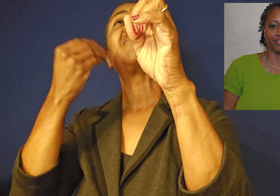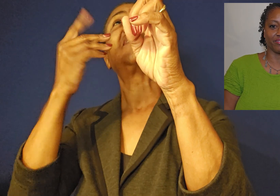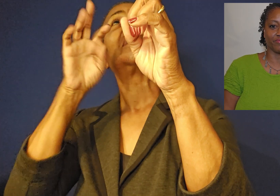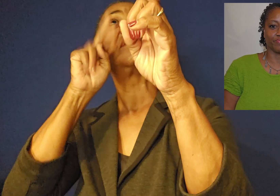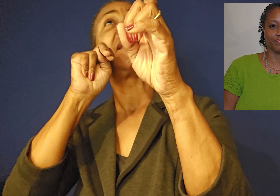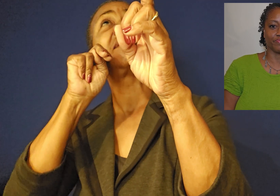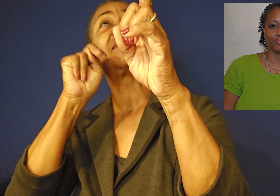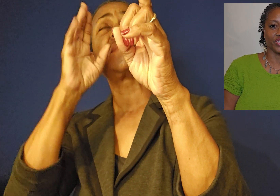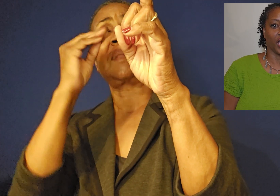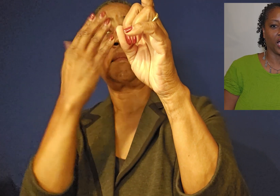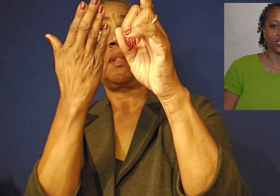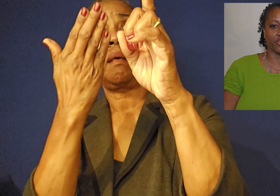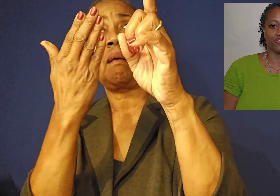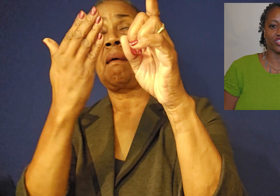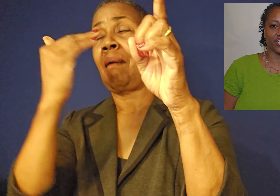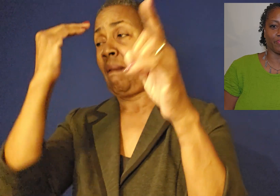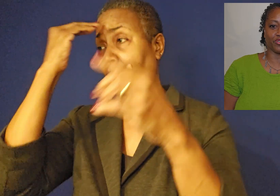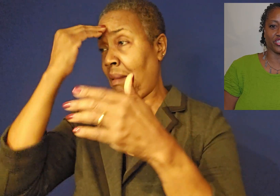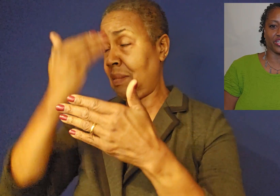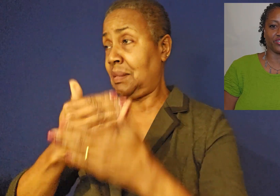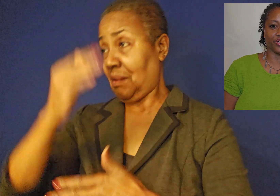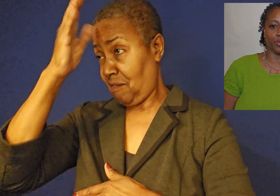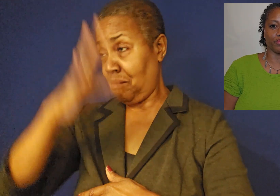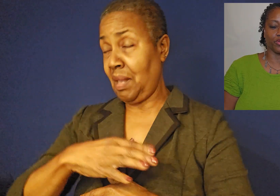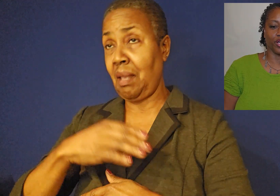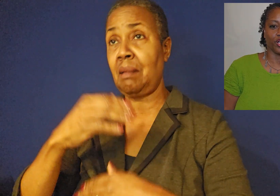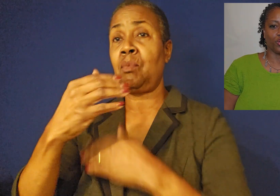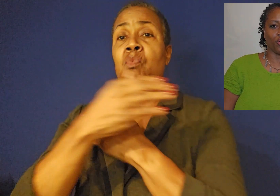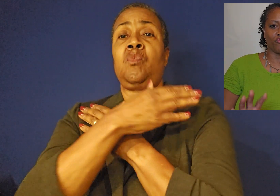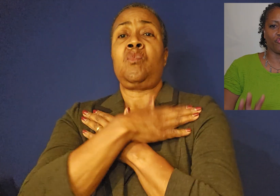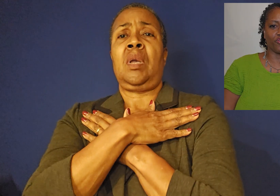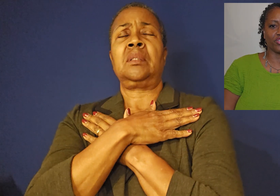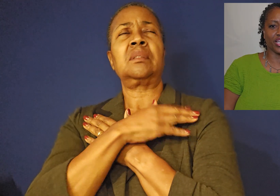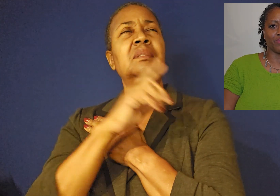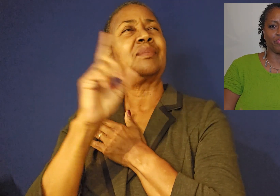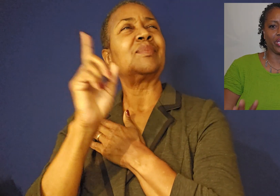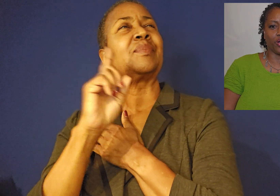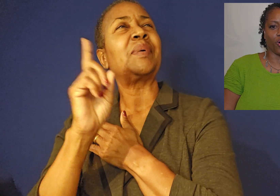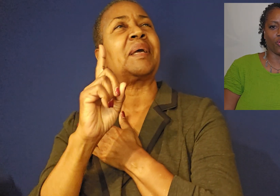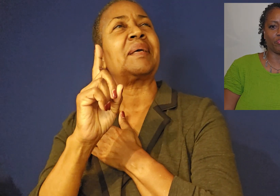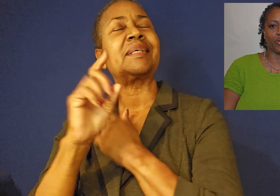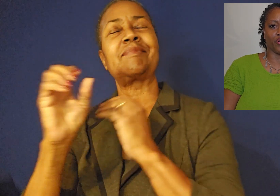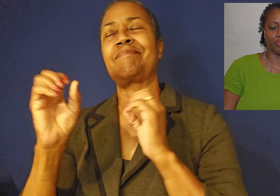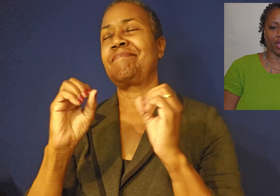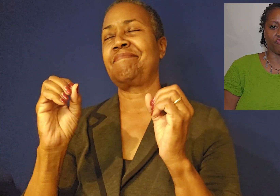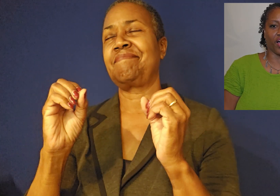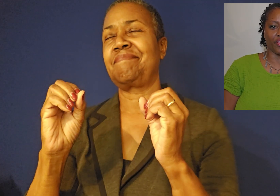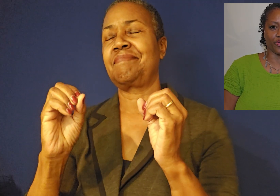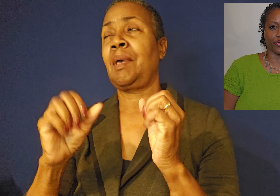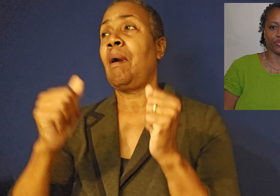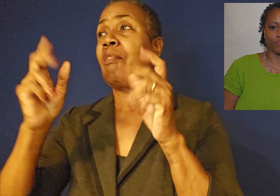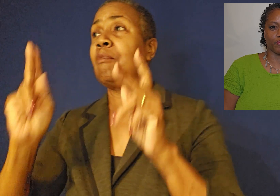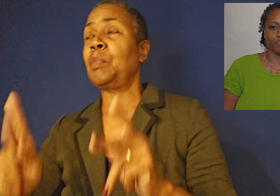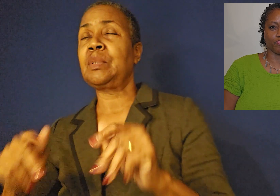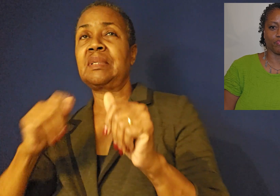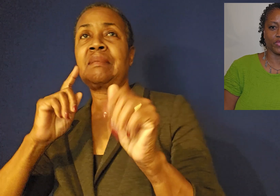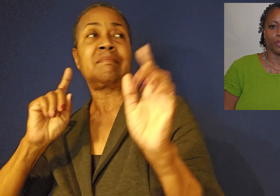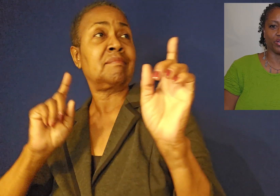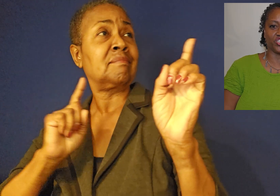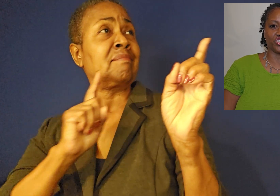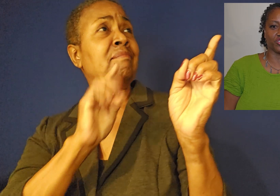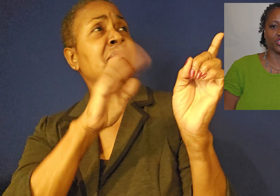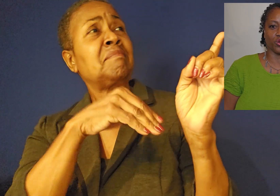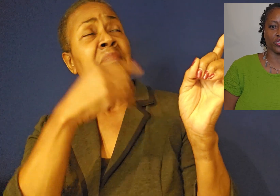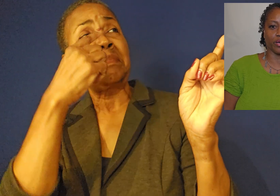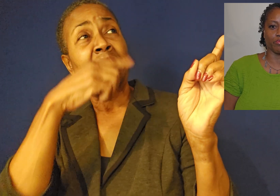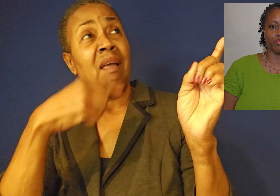head." Another disciple said to him, "Lord, first let me go and bury my father."